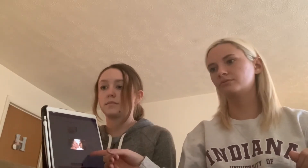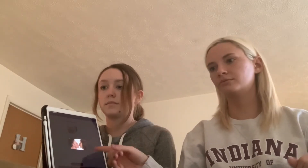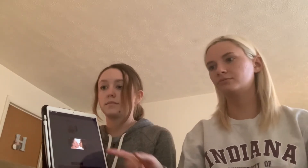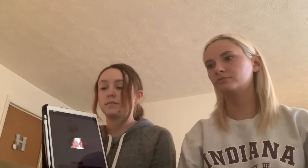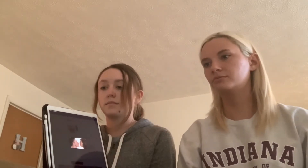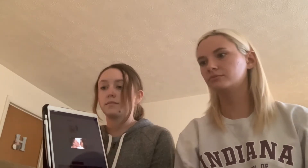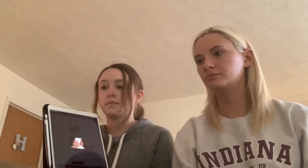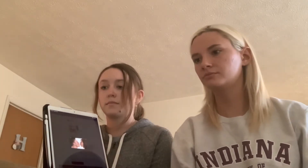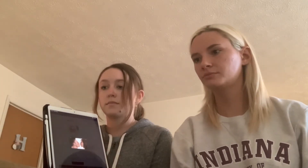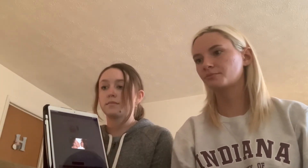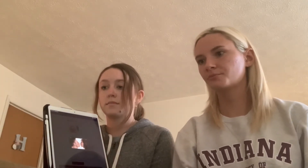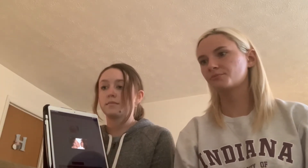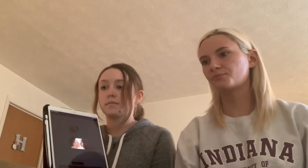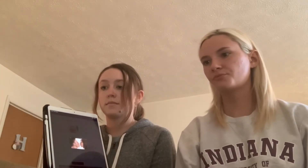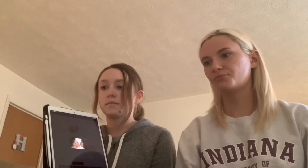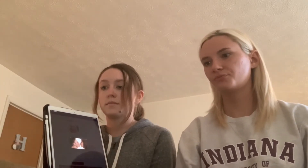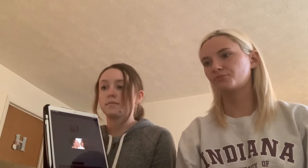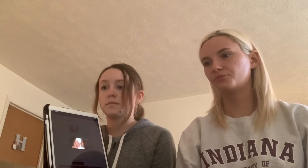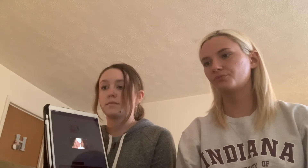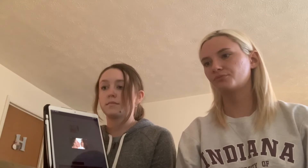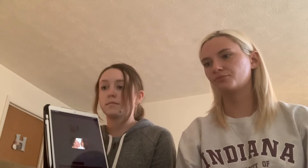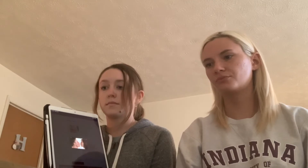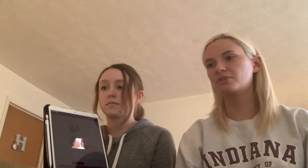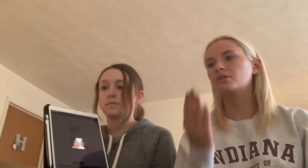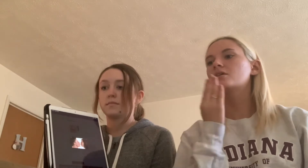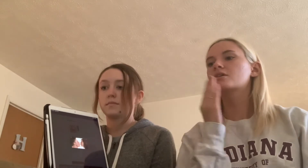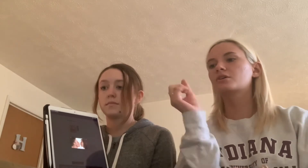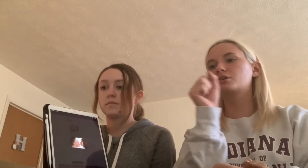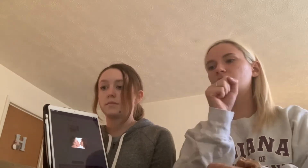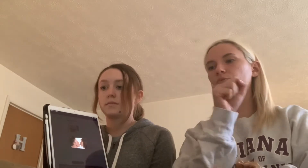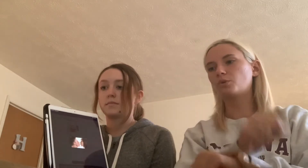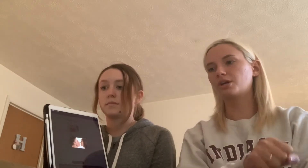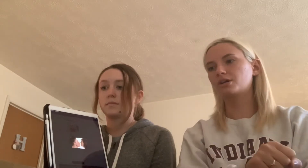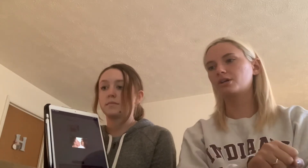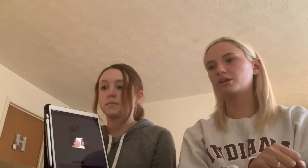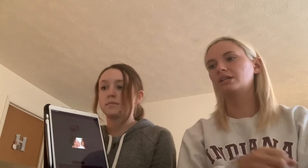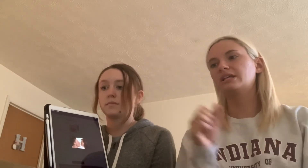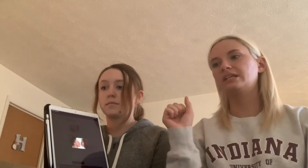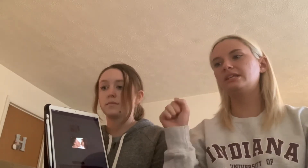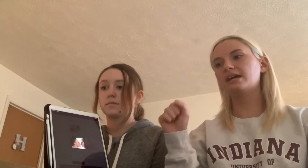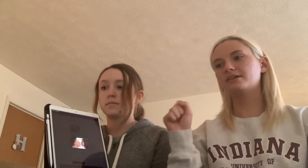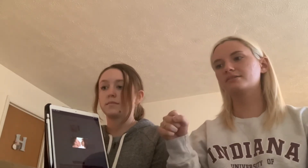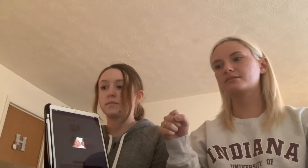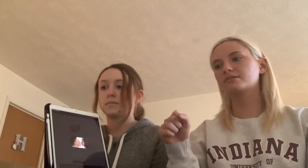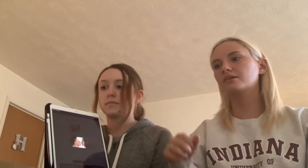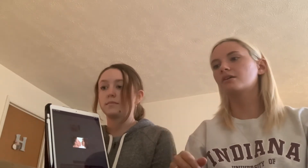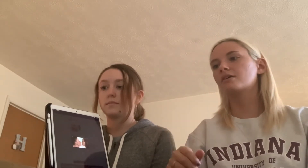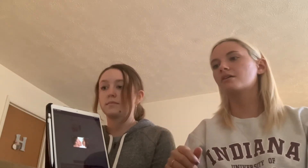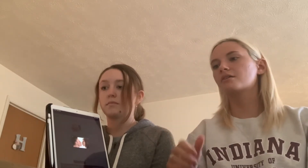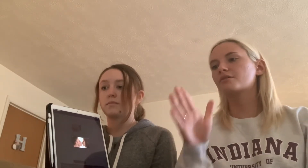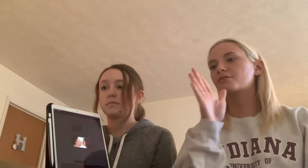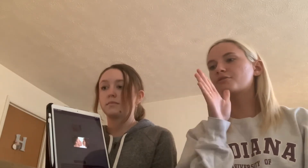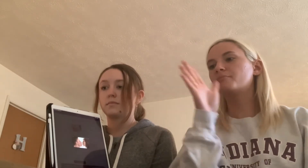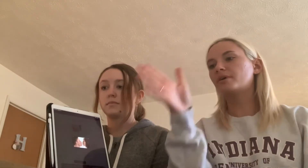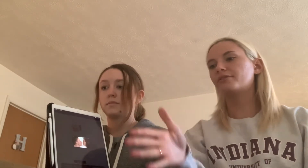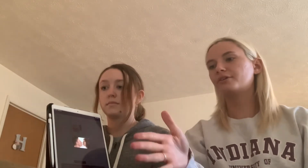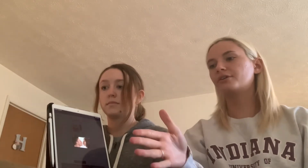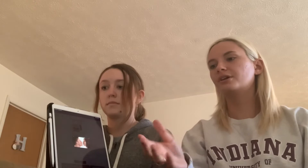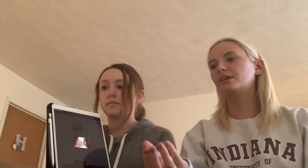Good work. Yes. The mother